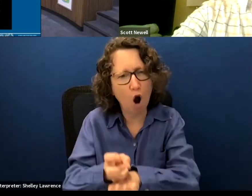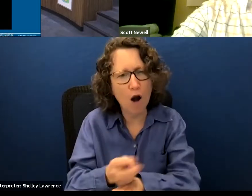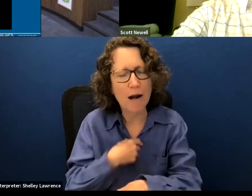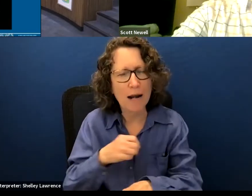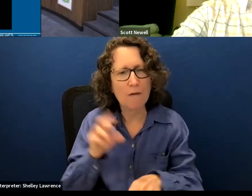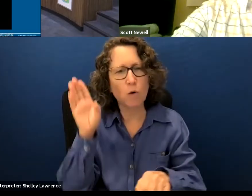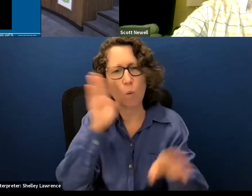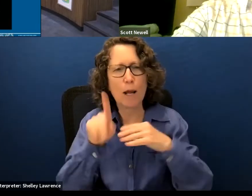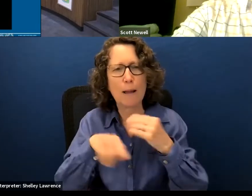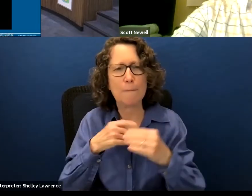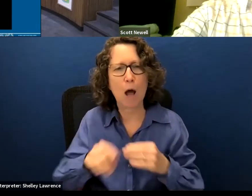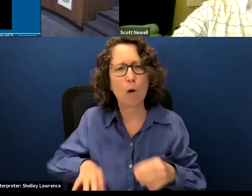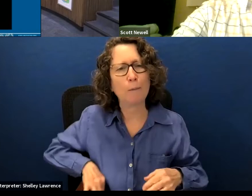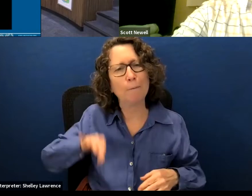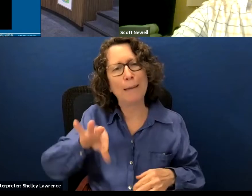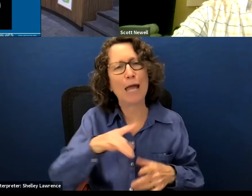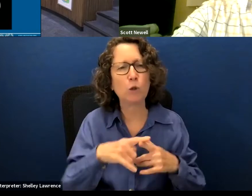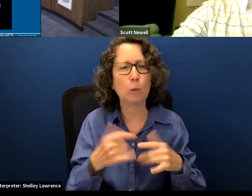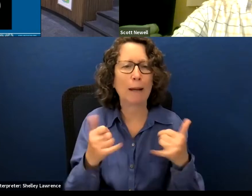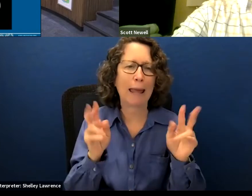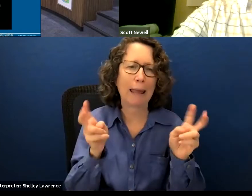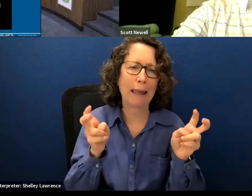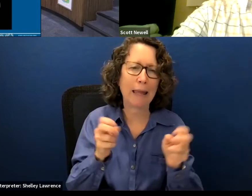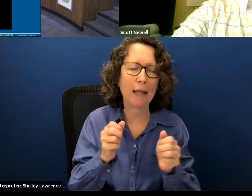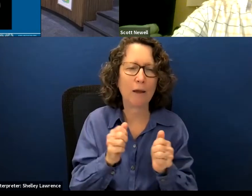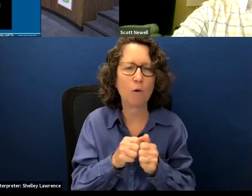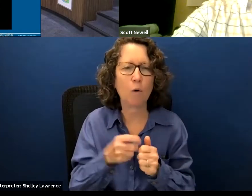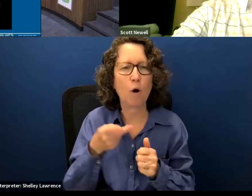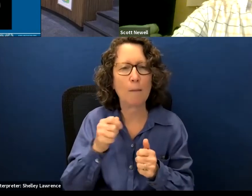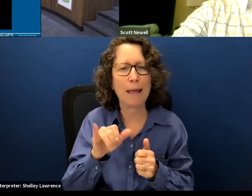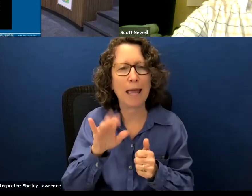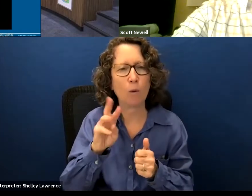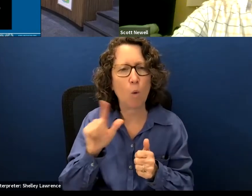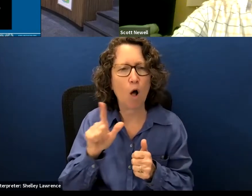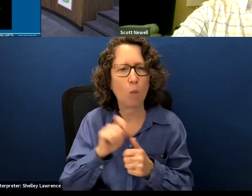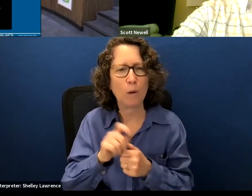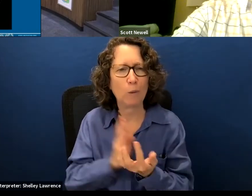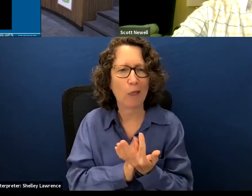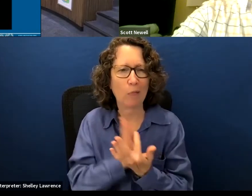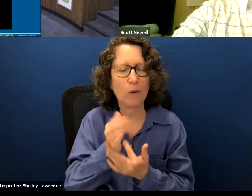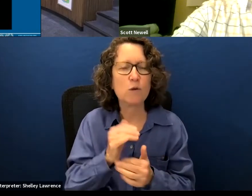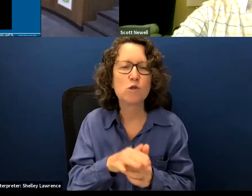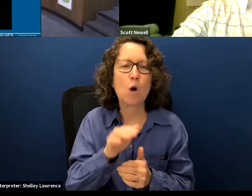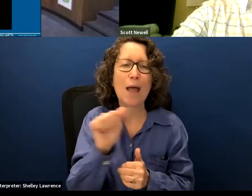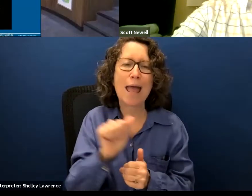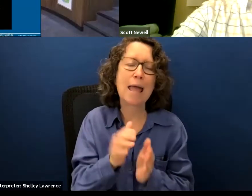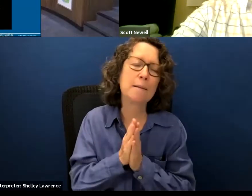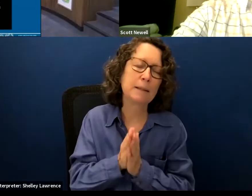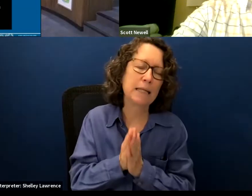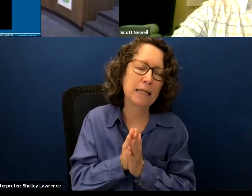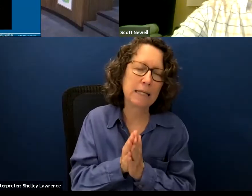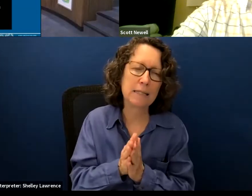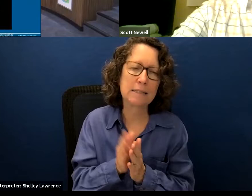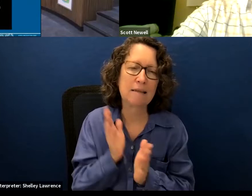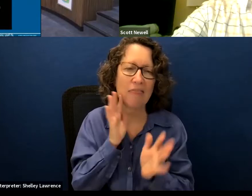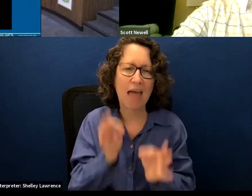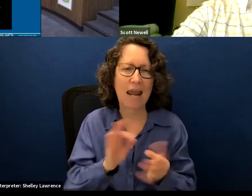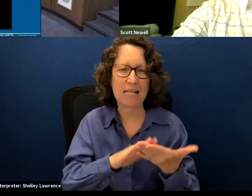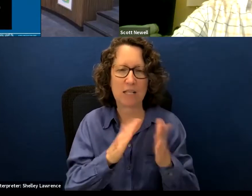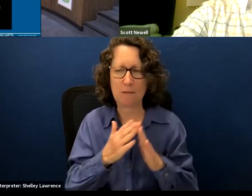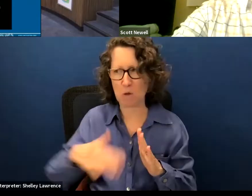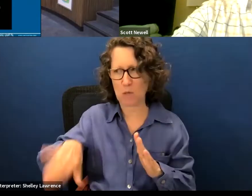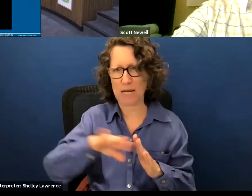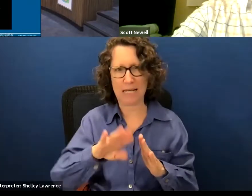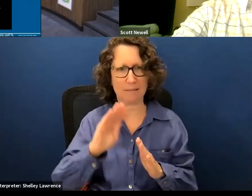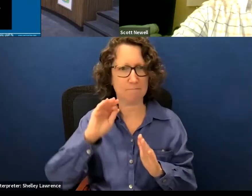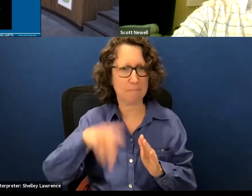about a pay to play or a paywall to get through. So MAP A, please. That's definitely the community's